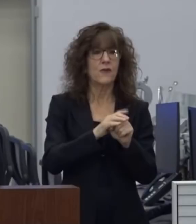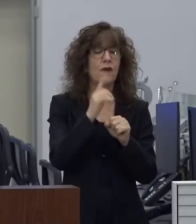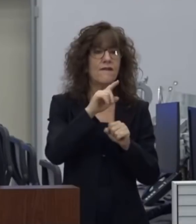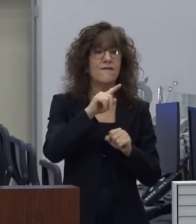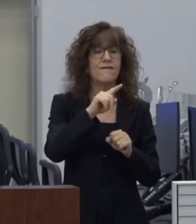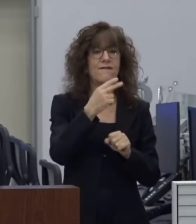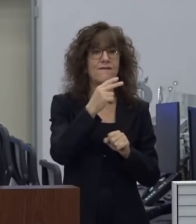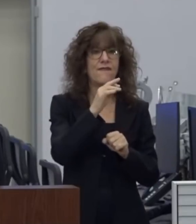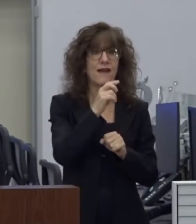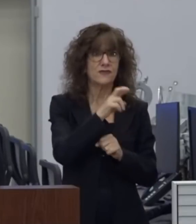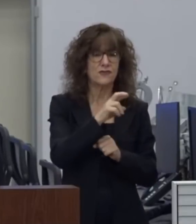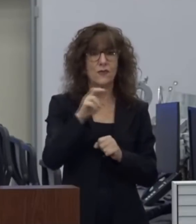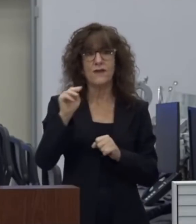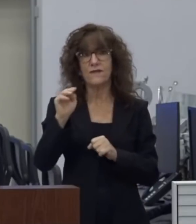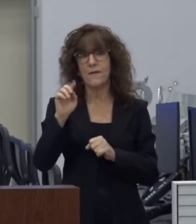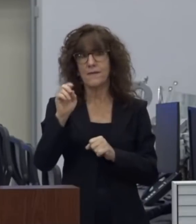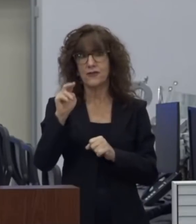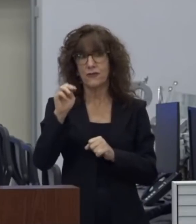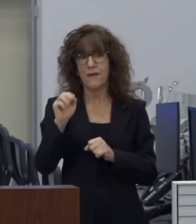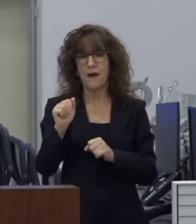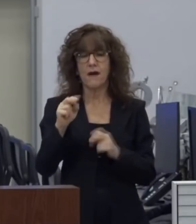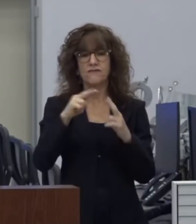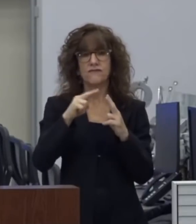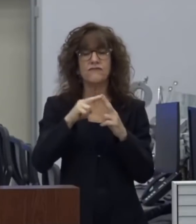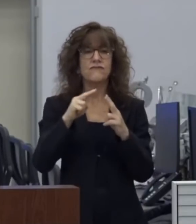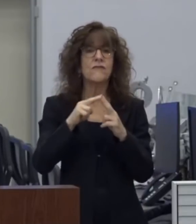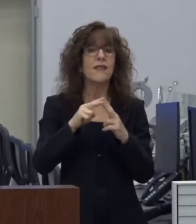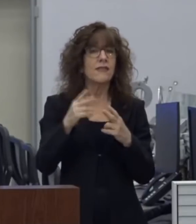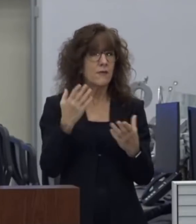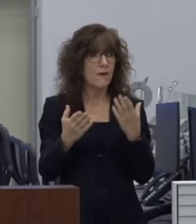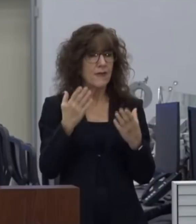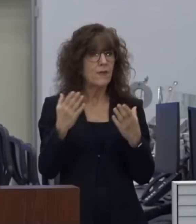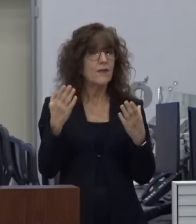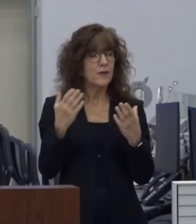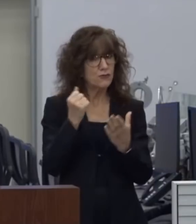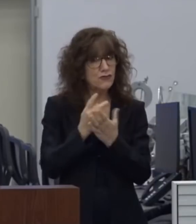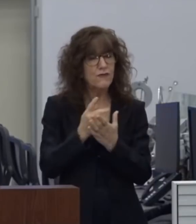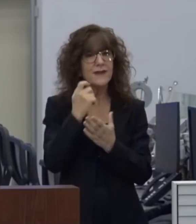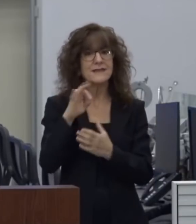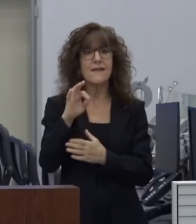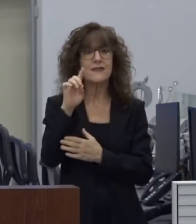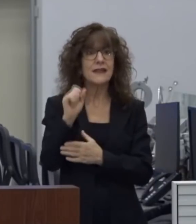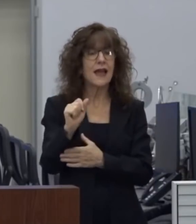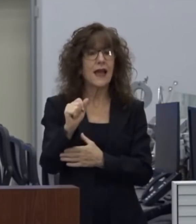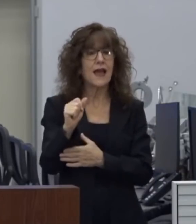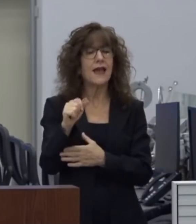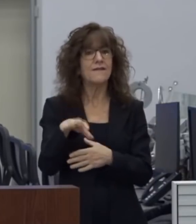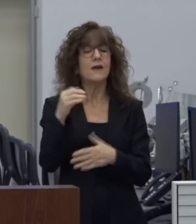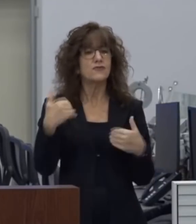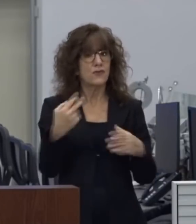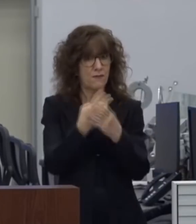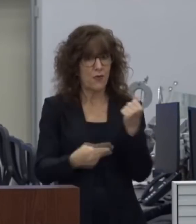and one from Moderna. We also know that they will likely be approved because the FDA has found that both vaccinations are safe